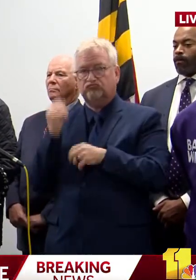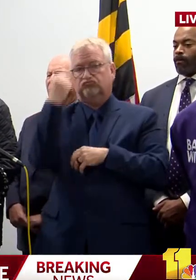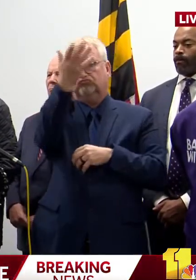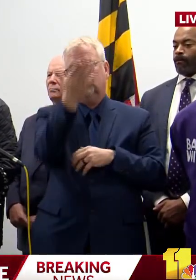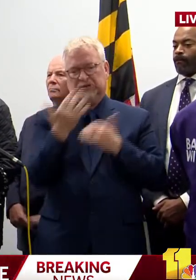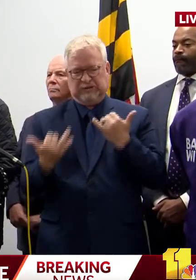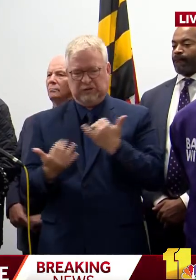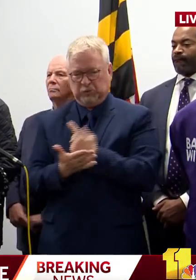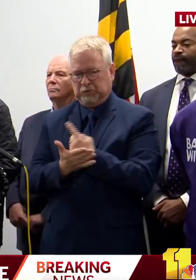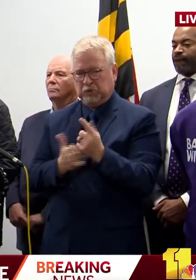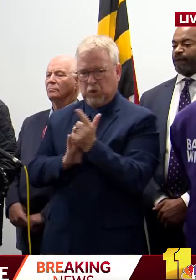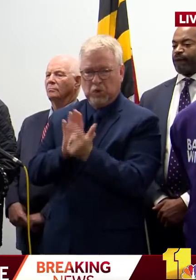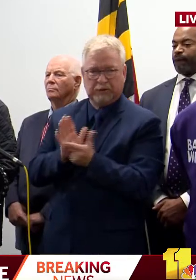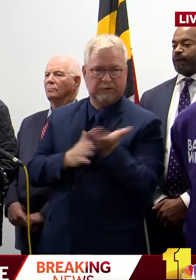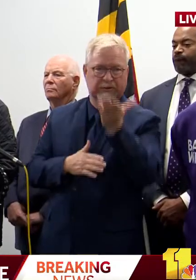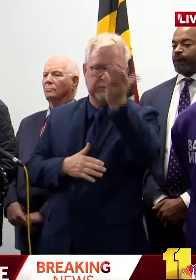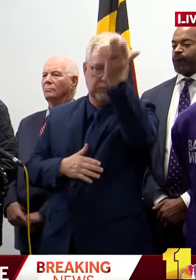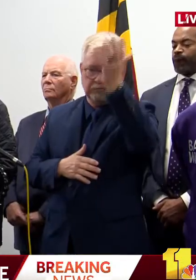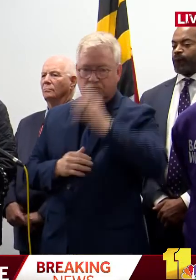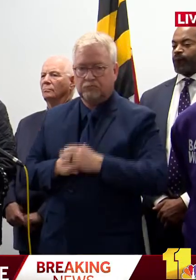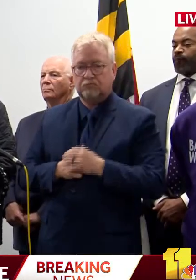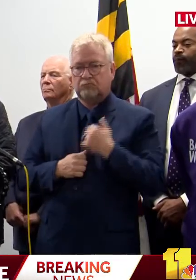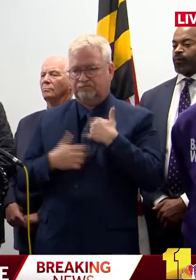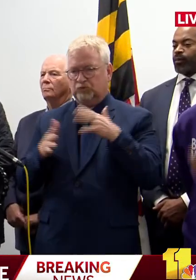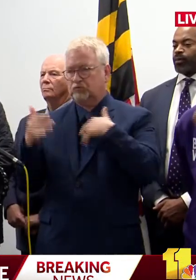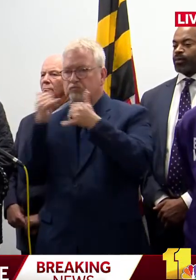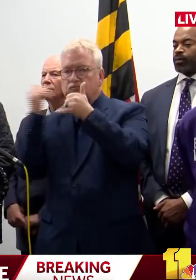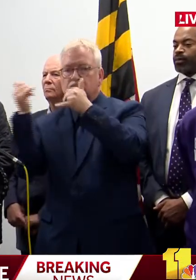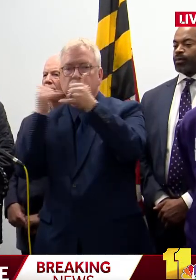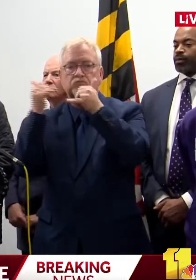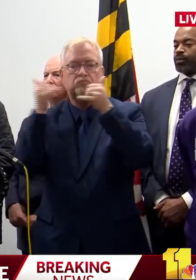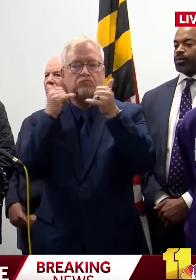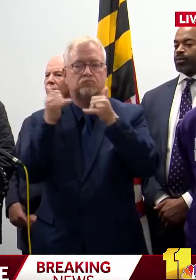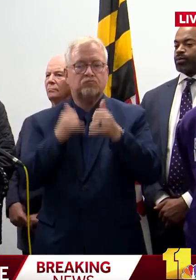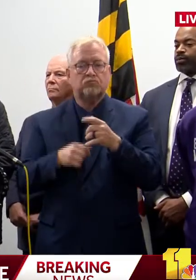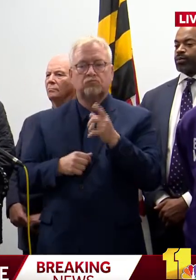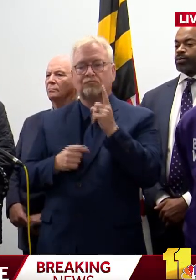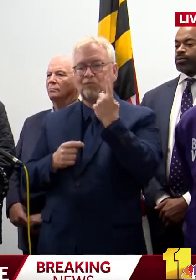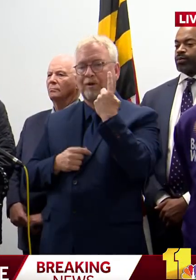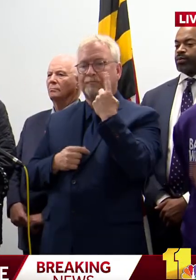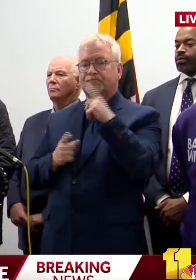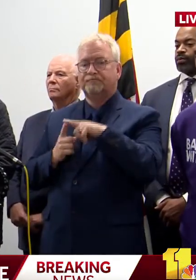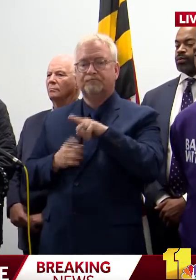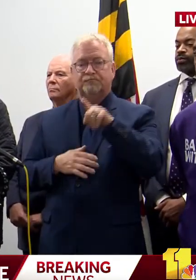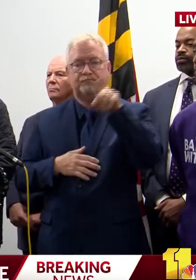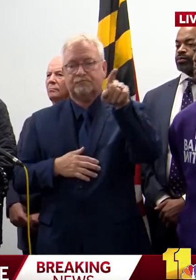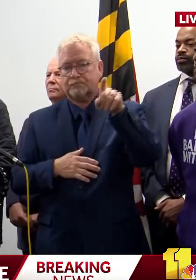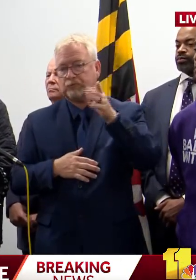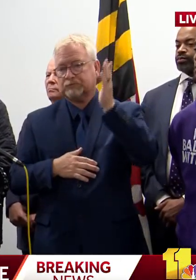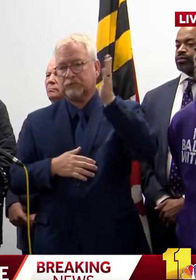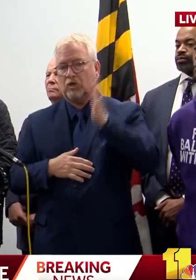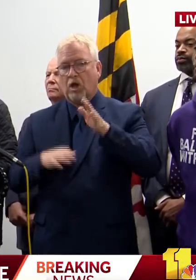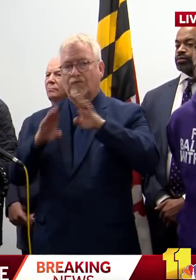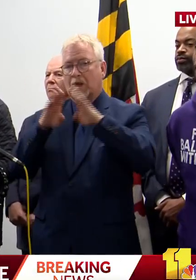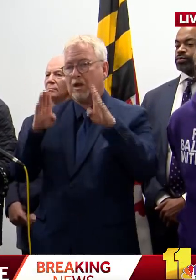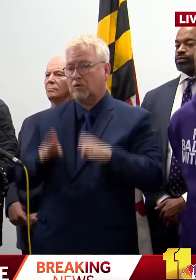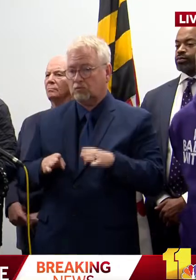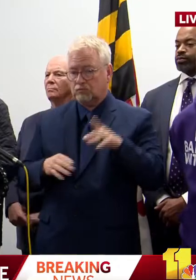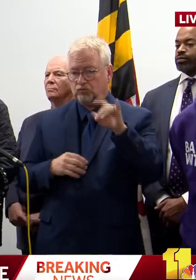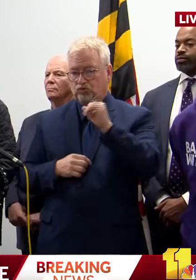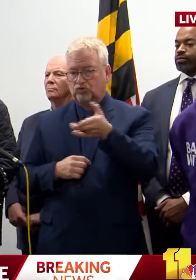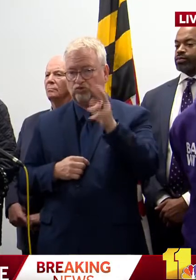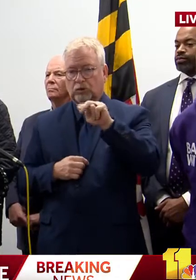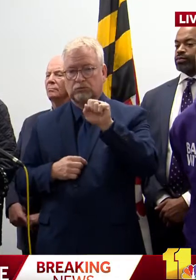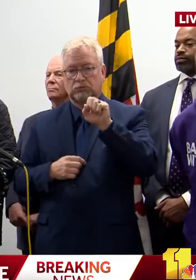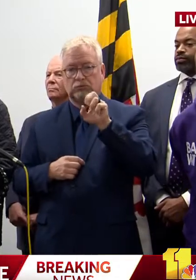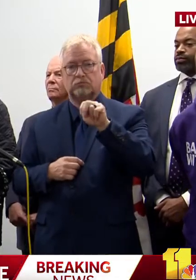process right now of reaching out, putting a phone call into Speaker Johnson, because we think that this is something